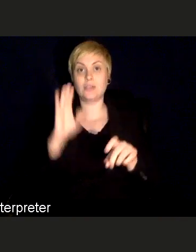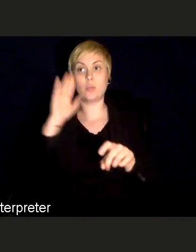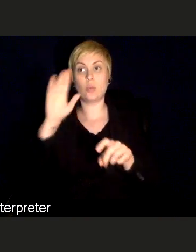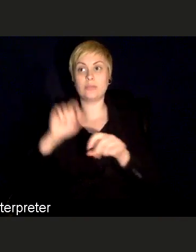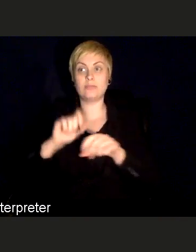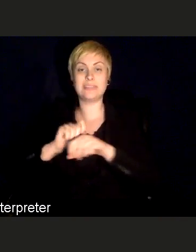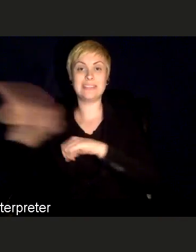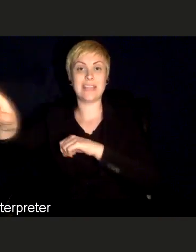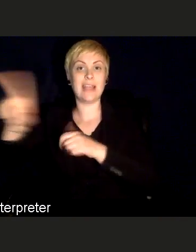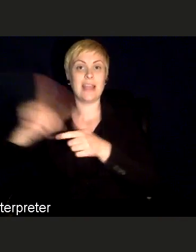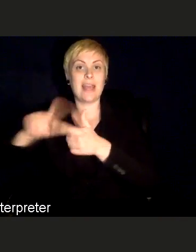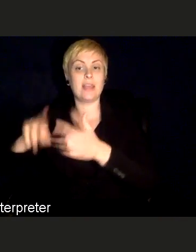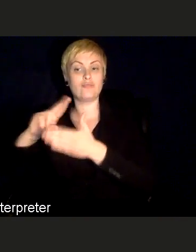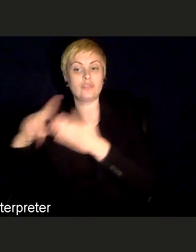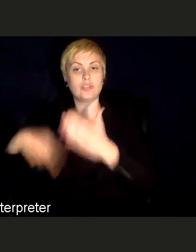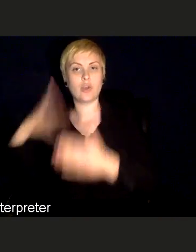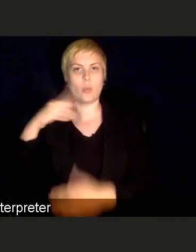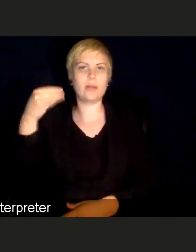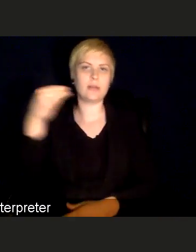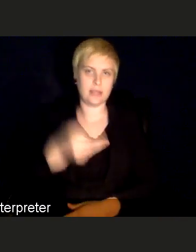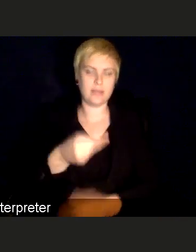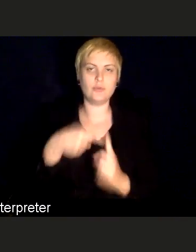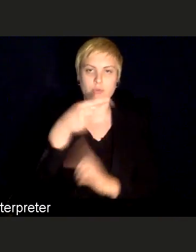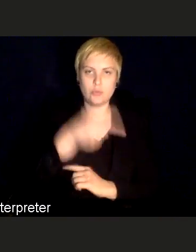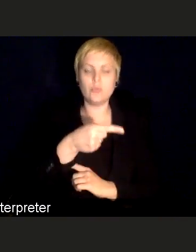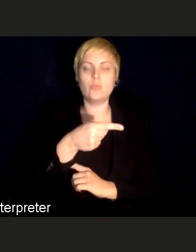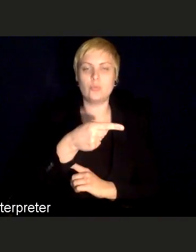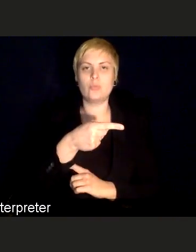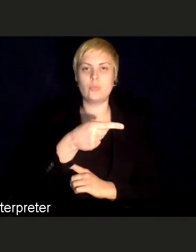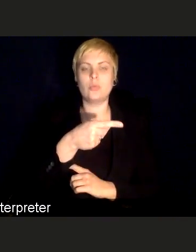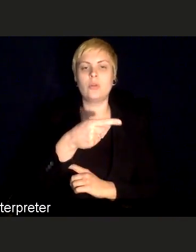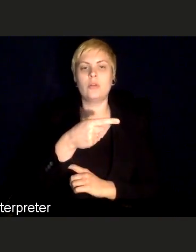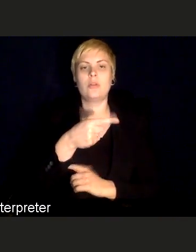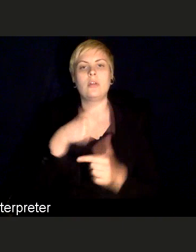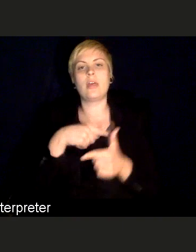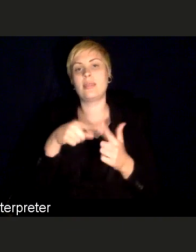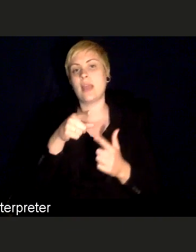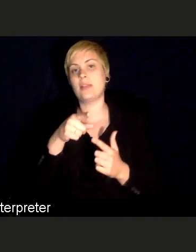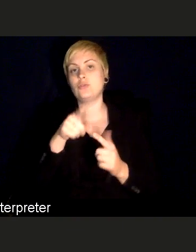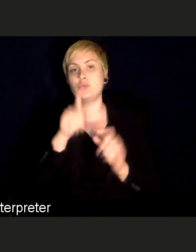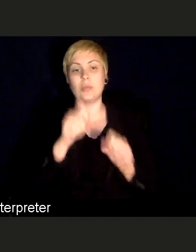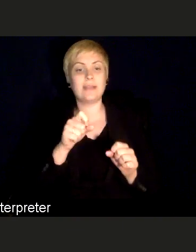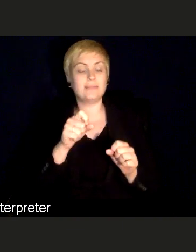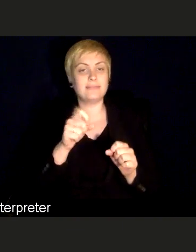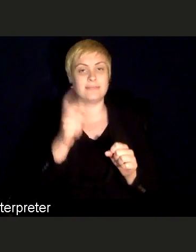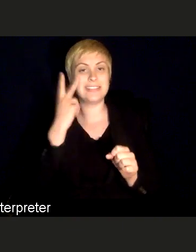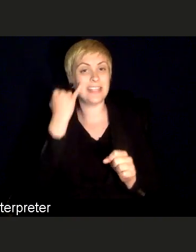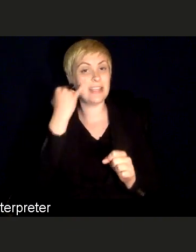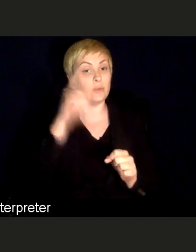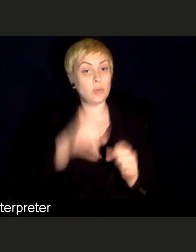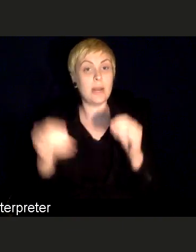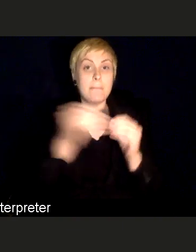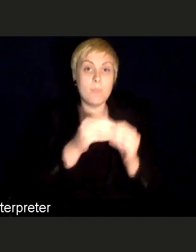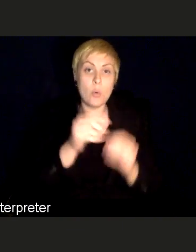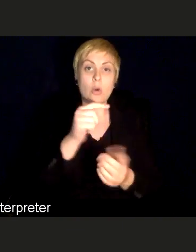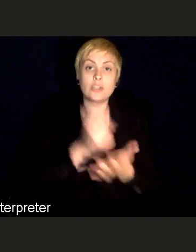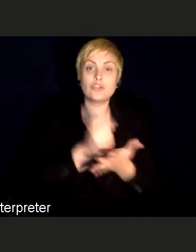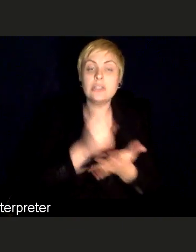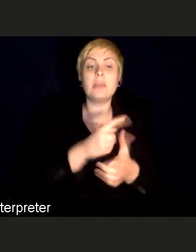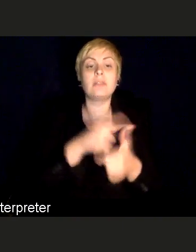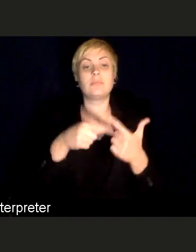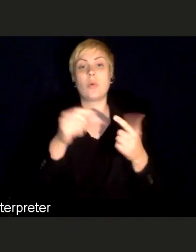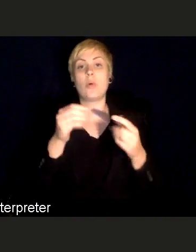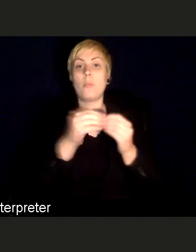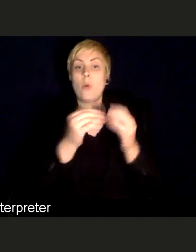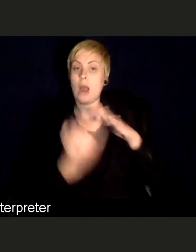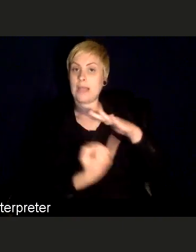result back to you, and that will allow you the opportunity to either know whether you need further treatment, further quarantine, or if you're able